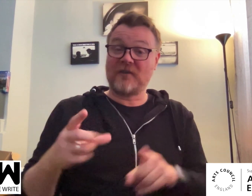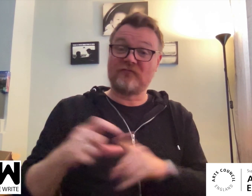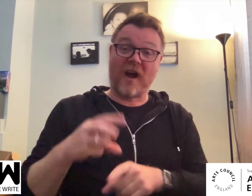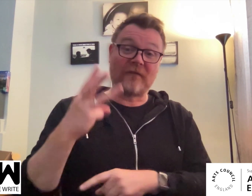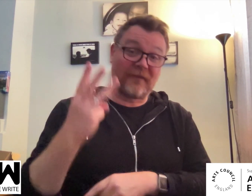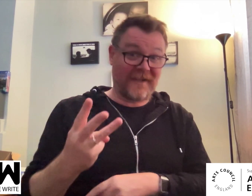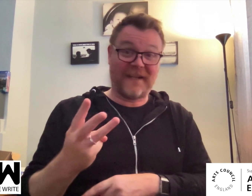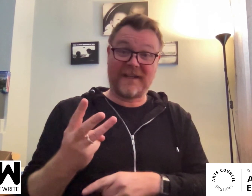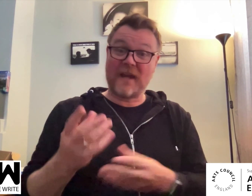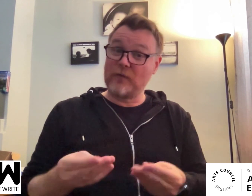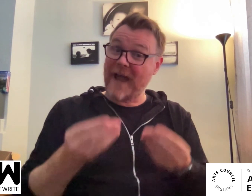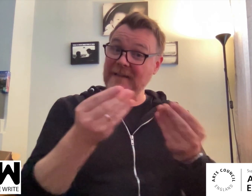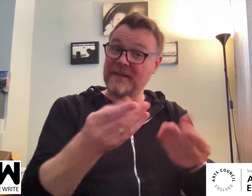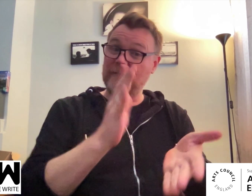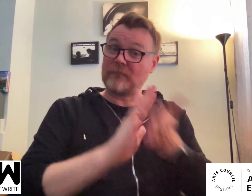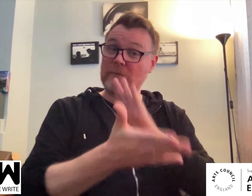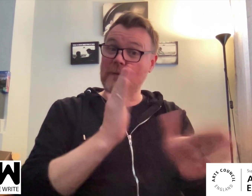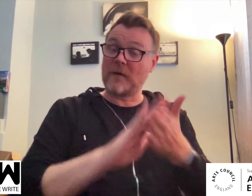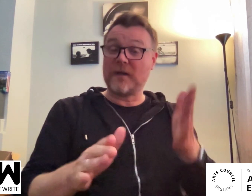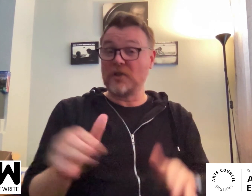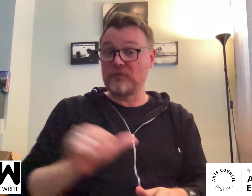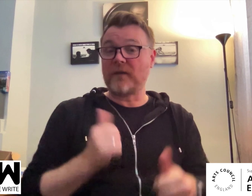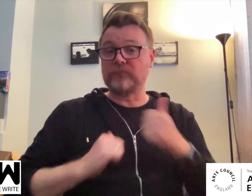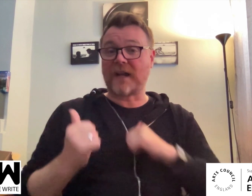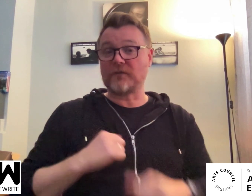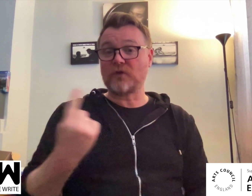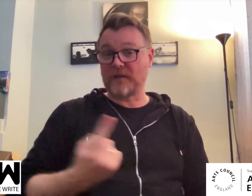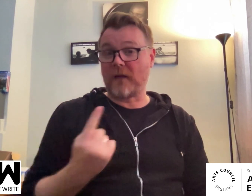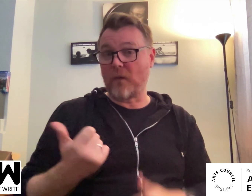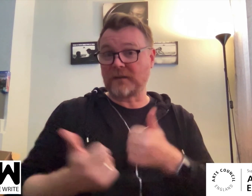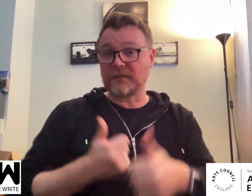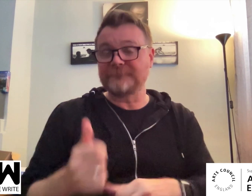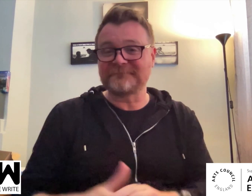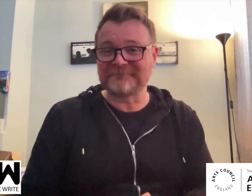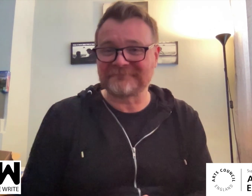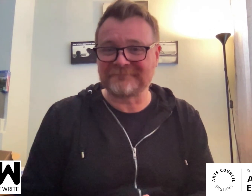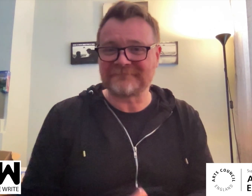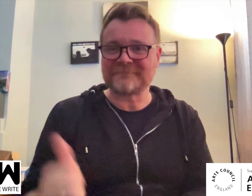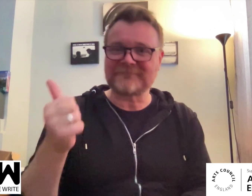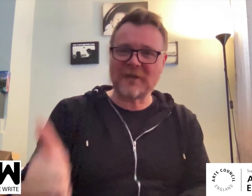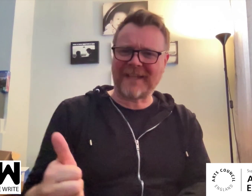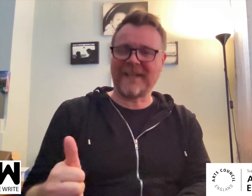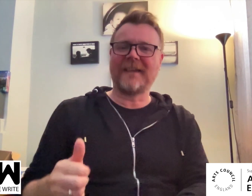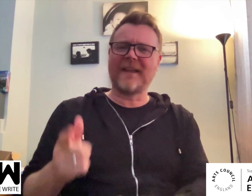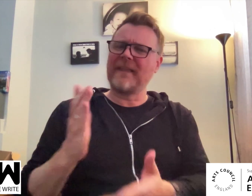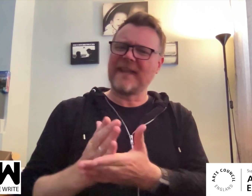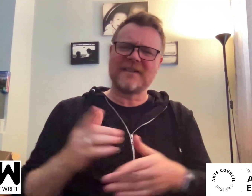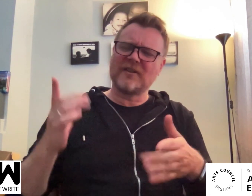So once you got to draft 3 and you've handed in your project, you should feel really proud of yourself because it was a great achievement. Okay, so that